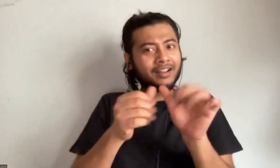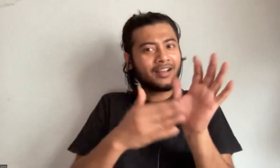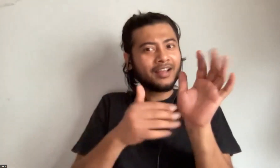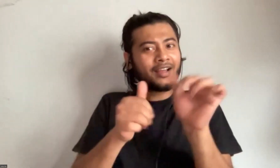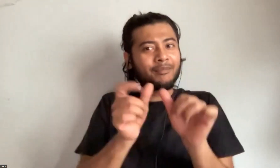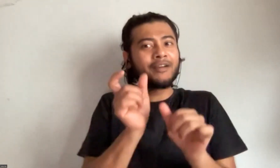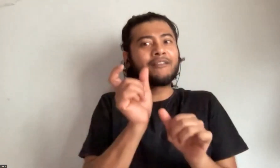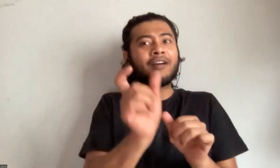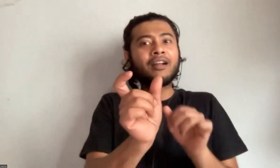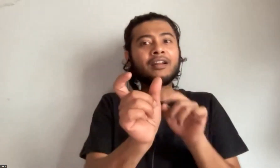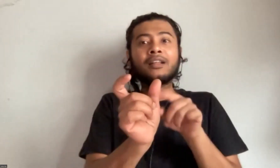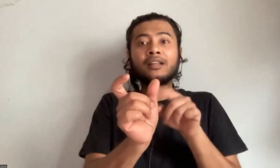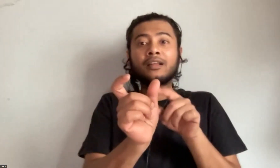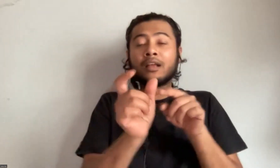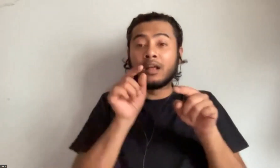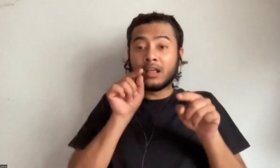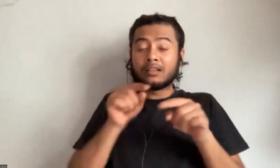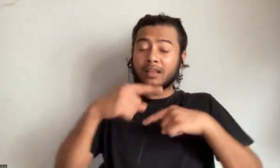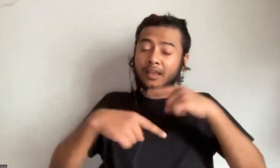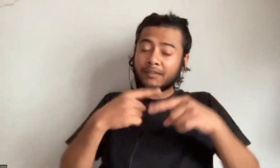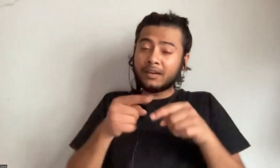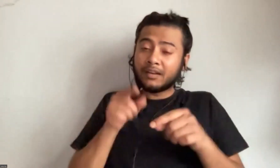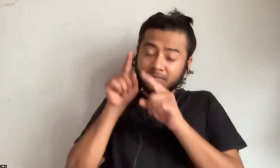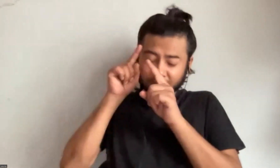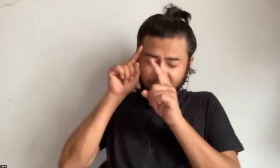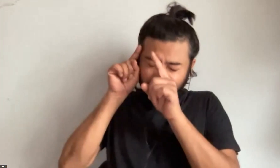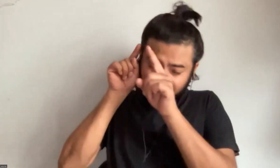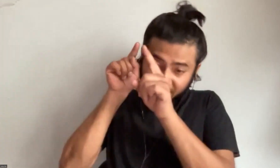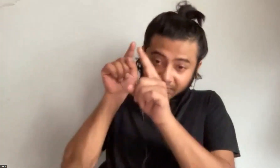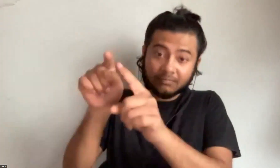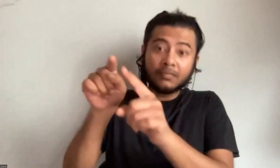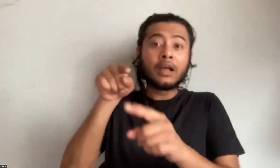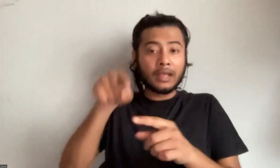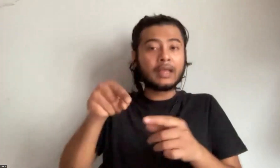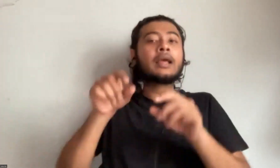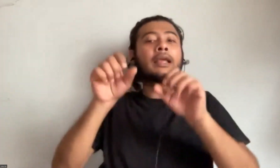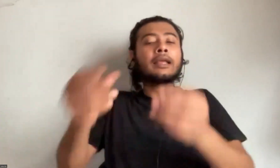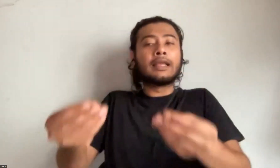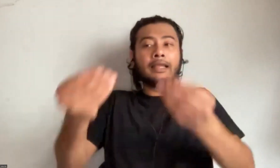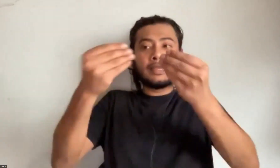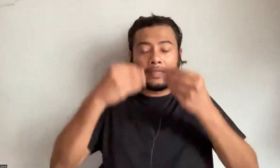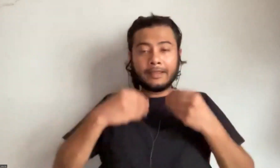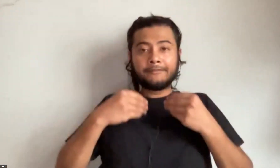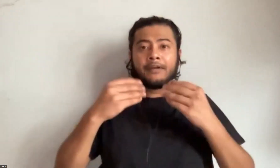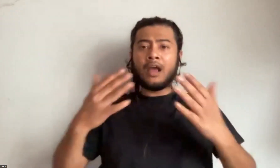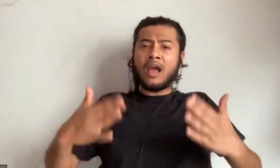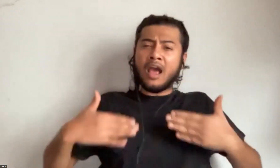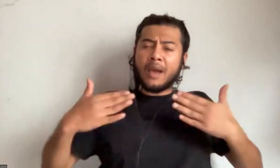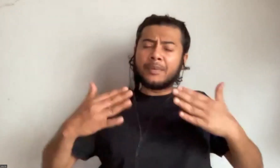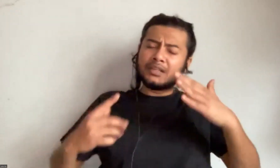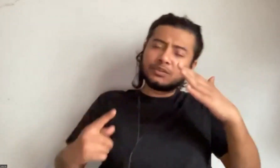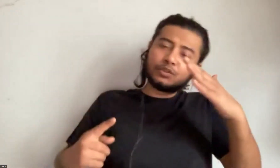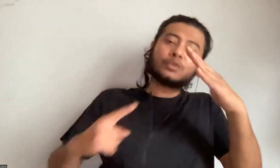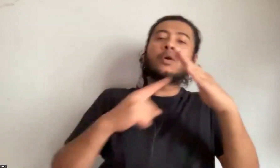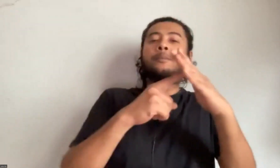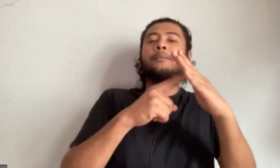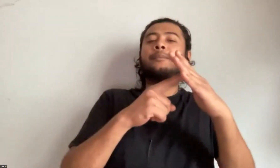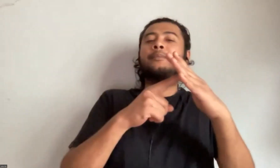topmost happiness. That is the meaning of this word. Then Krishna means the most attractive. There is nobody